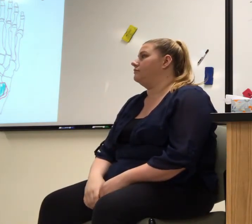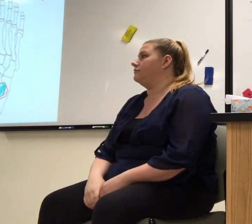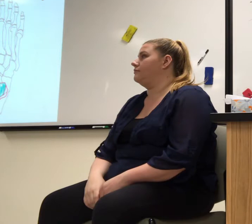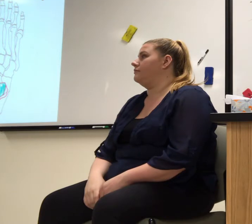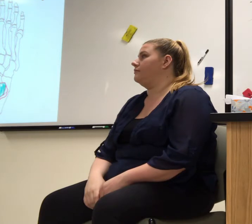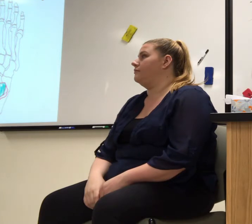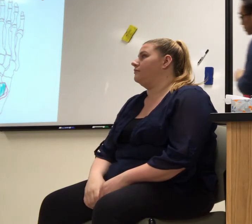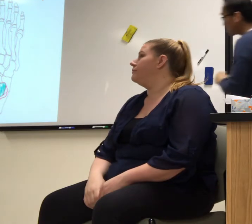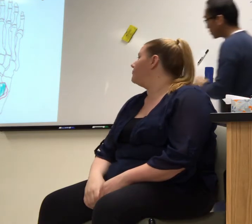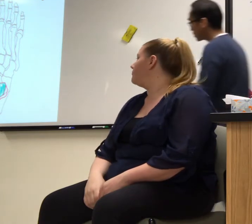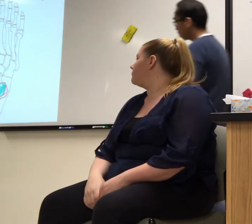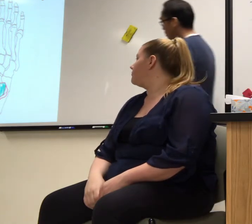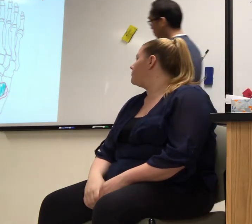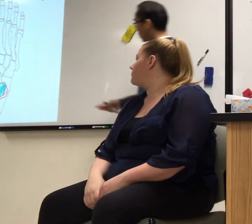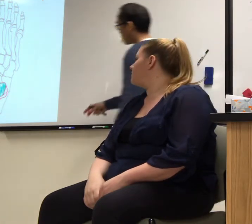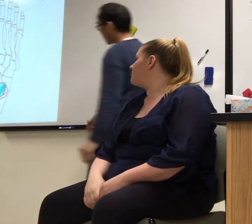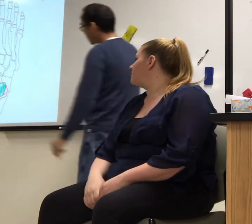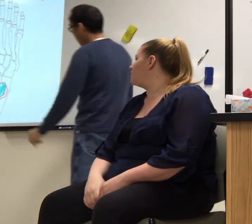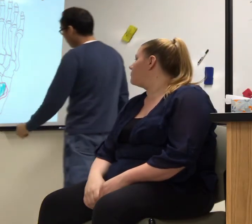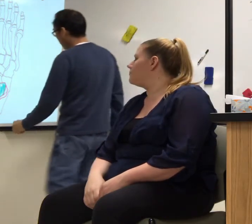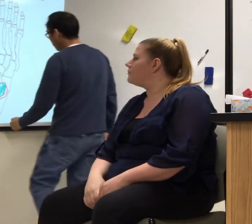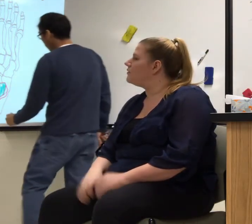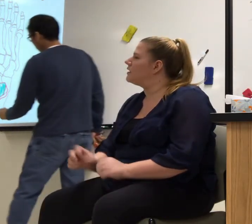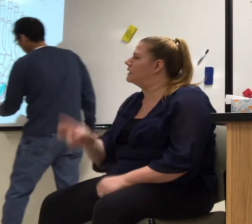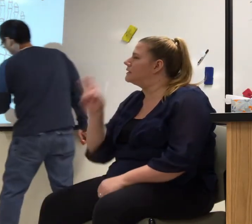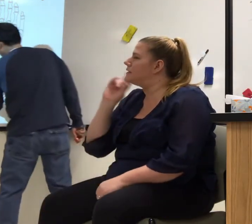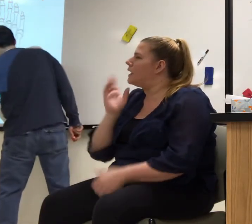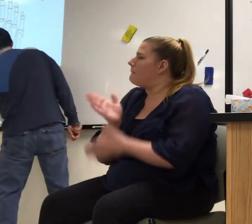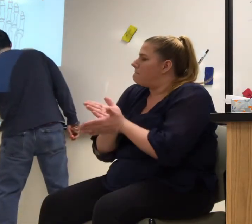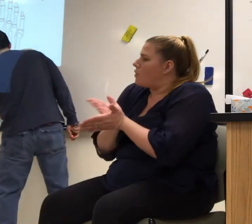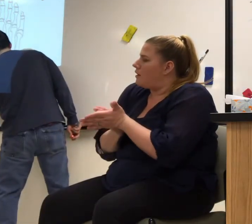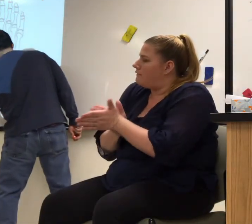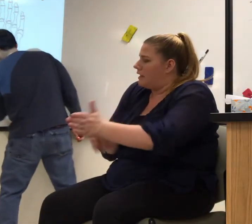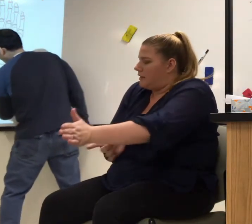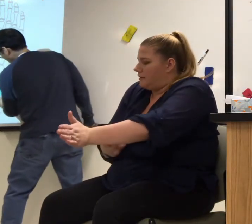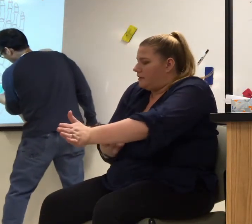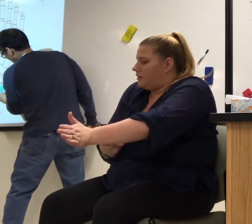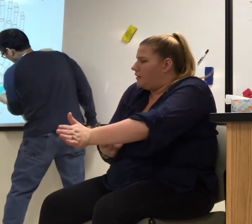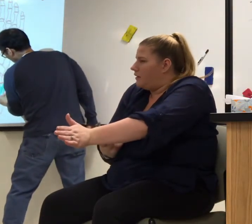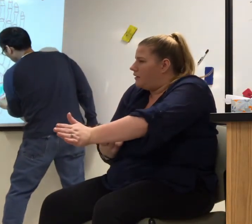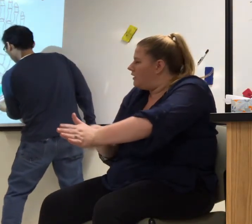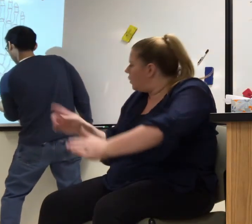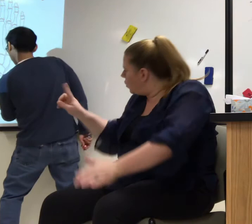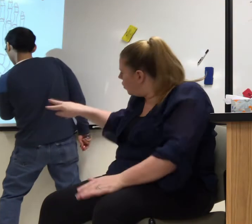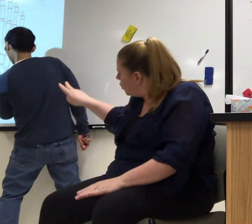Color it in orange, so you can kind of see a piece of it here.